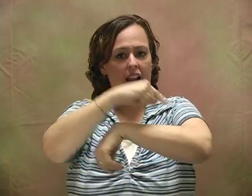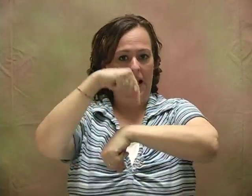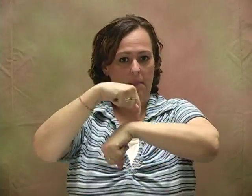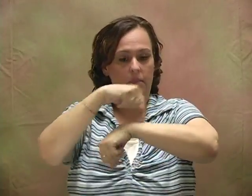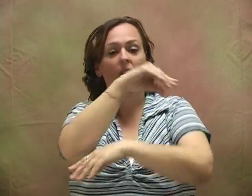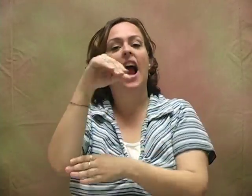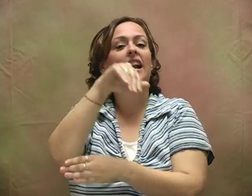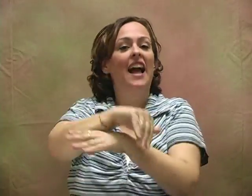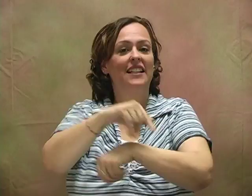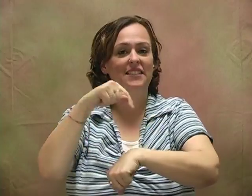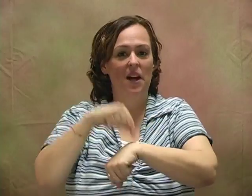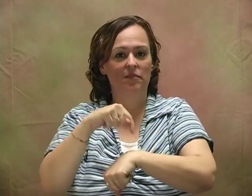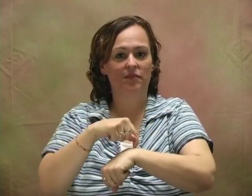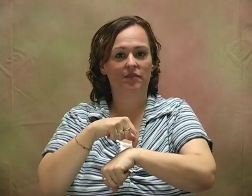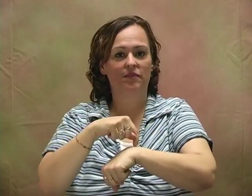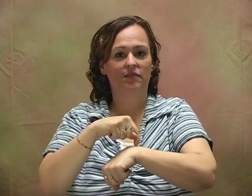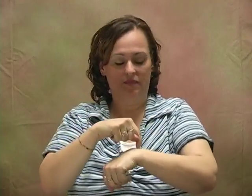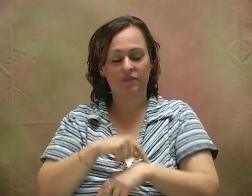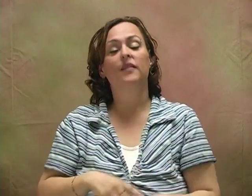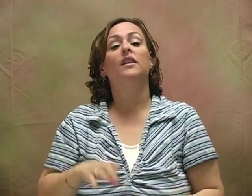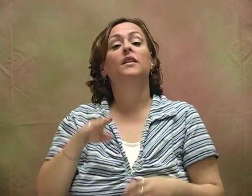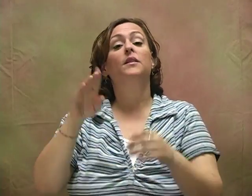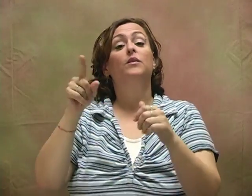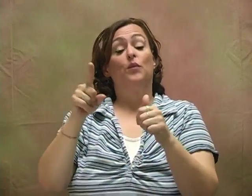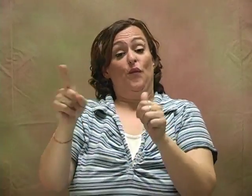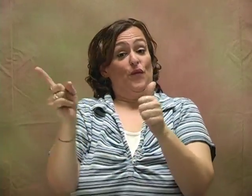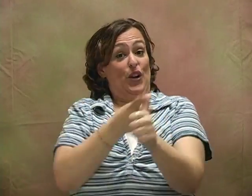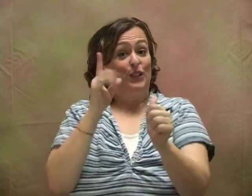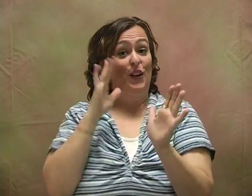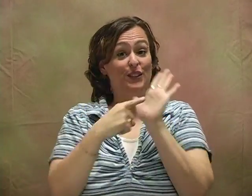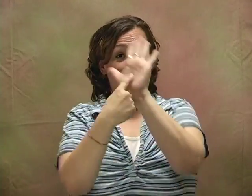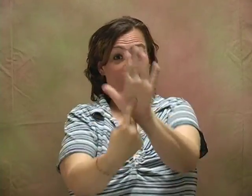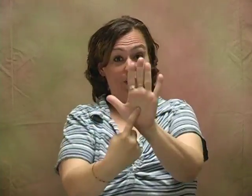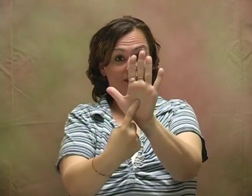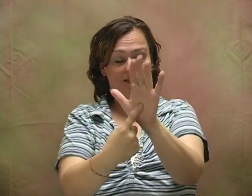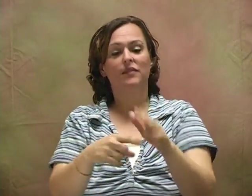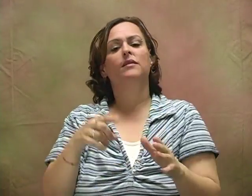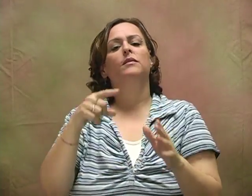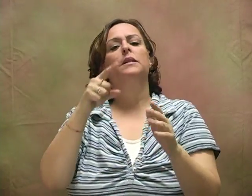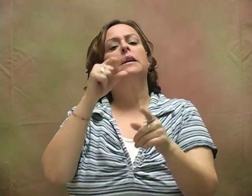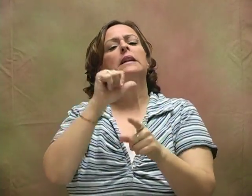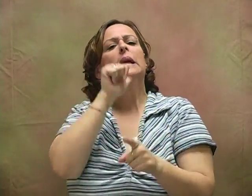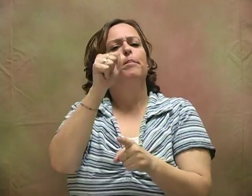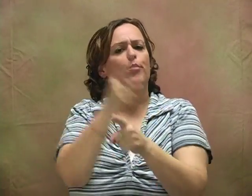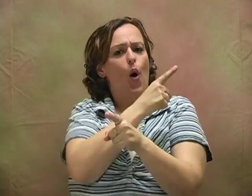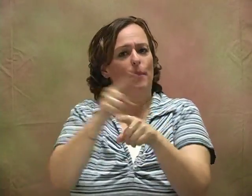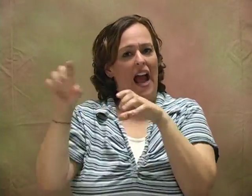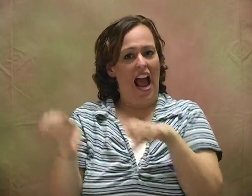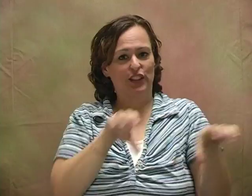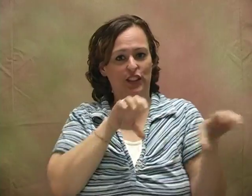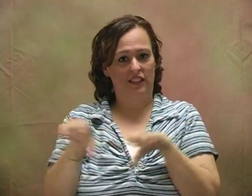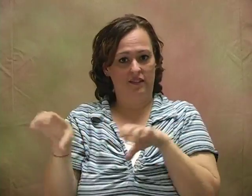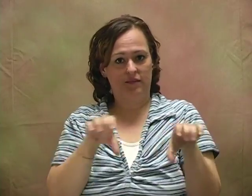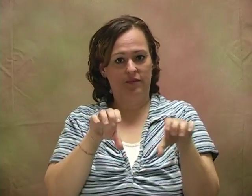daytime scene and a nighttime scene. First, we will show you inappropriate interaction.